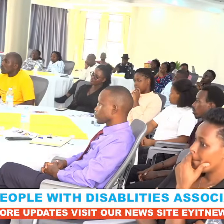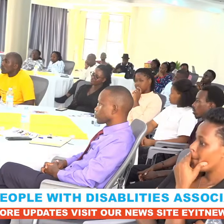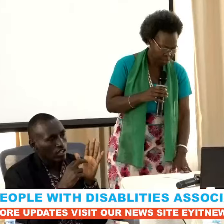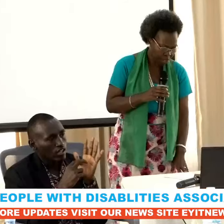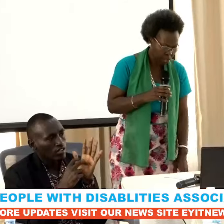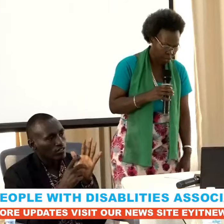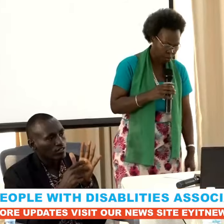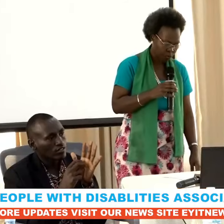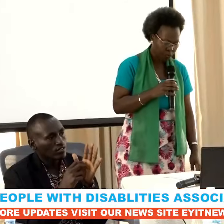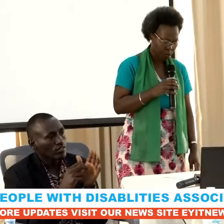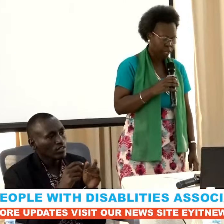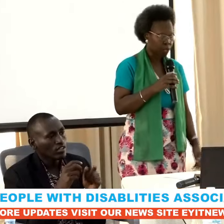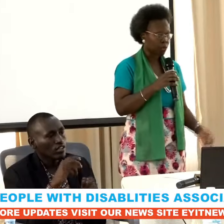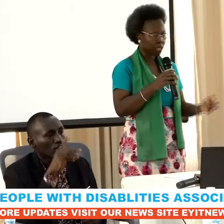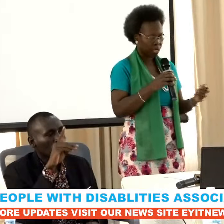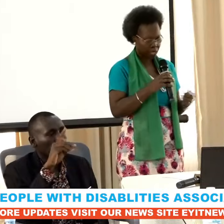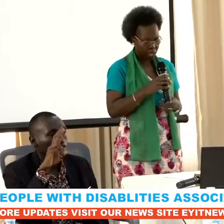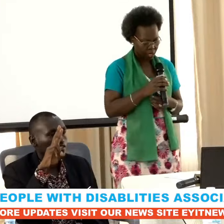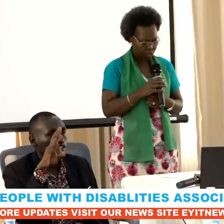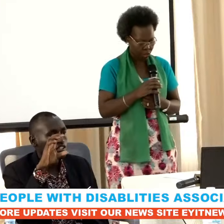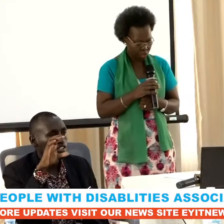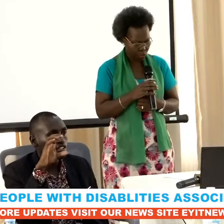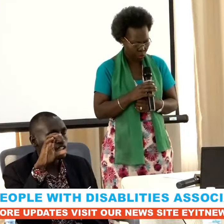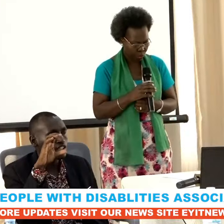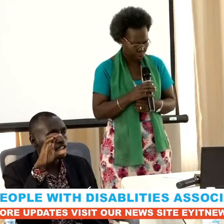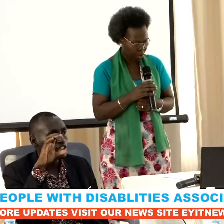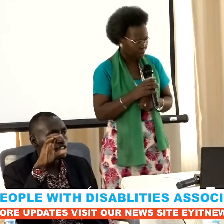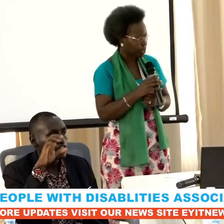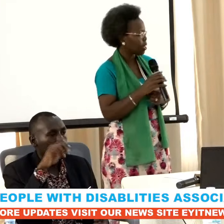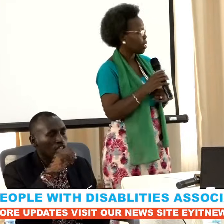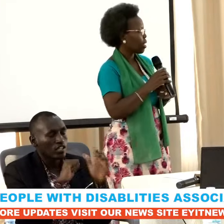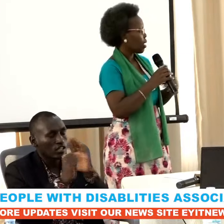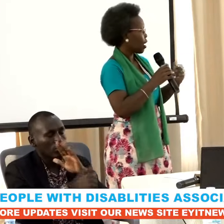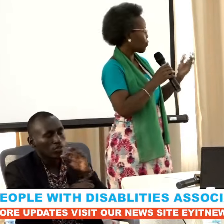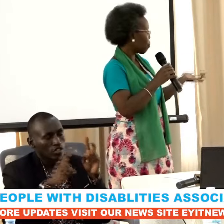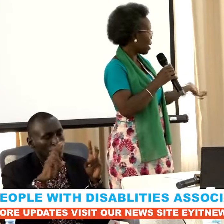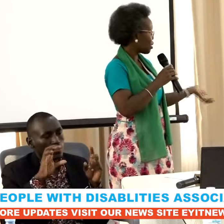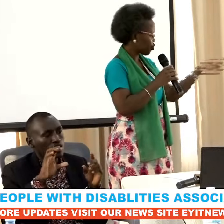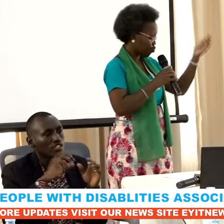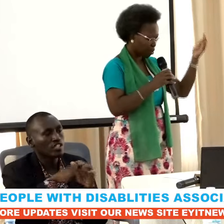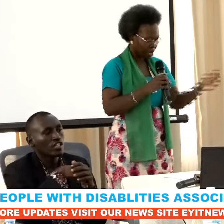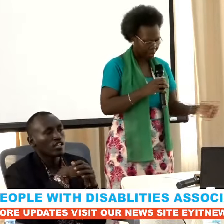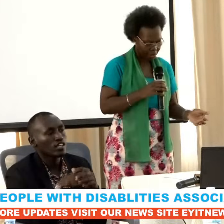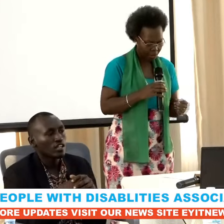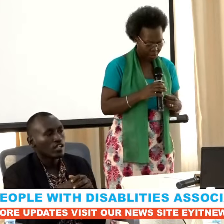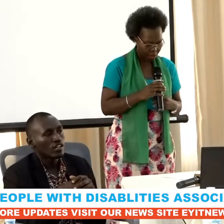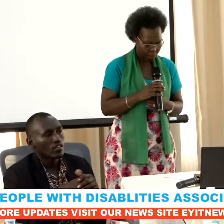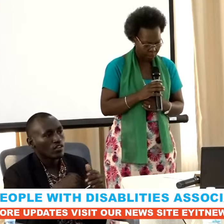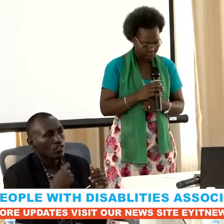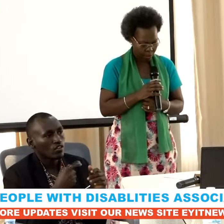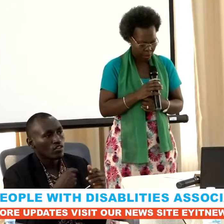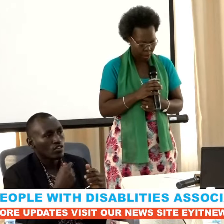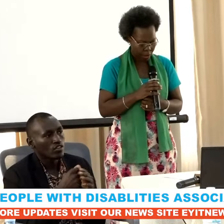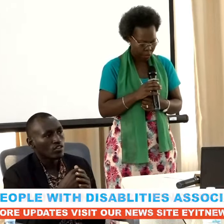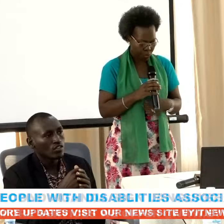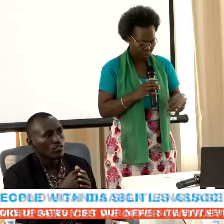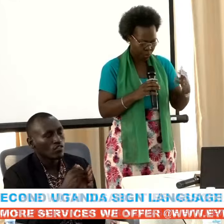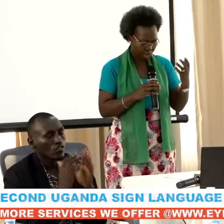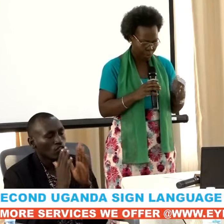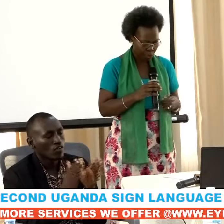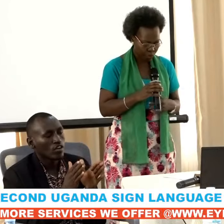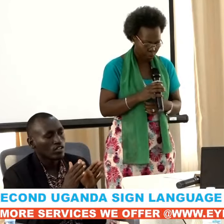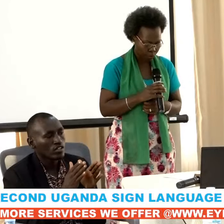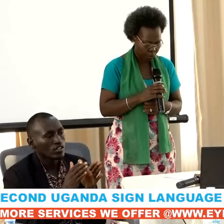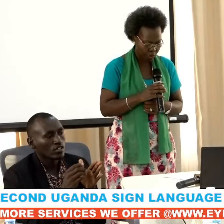DVC-AA, we thank you for endorsing such programs and for mainstreaming them through